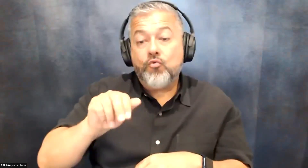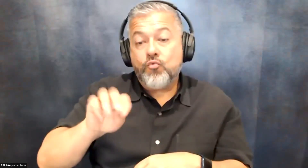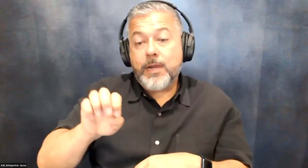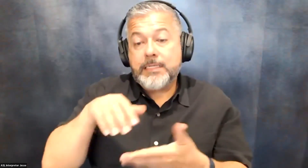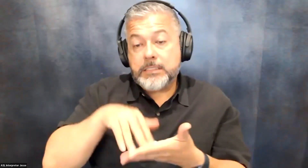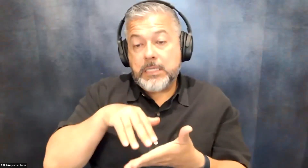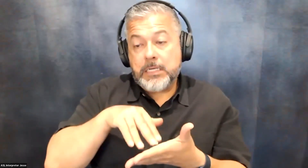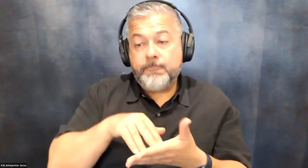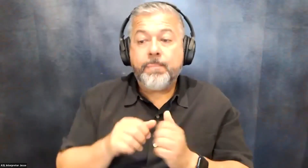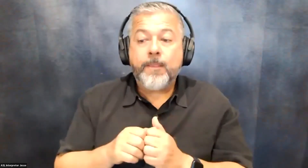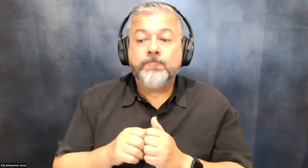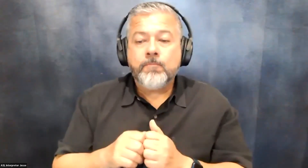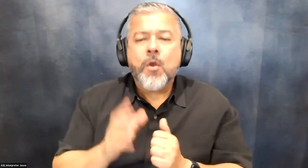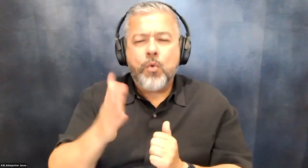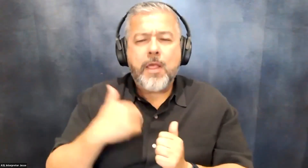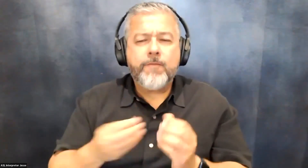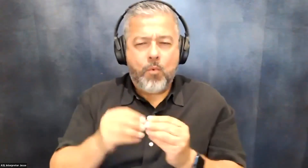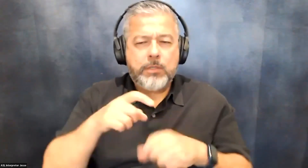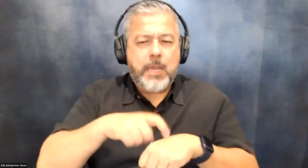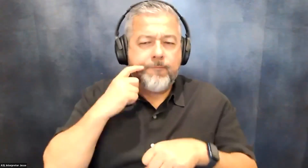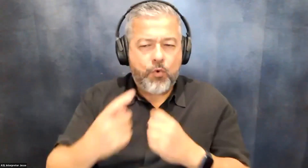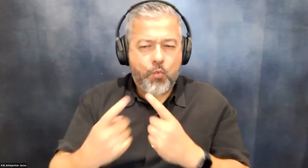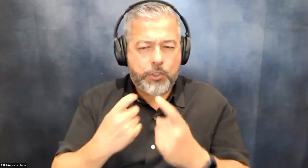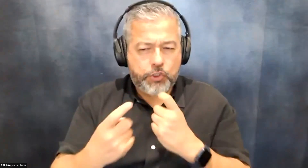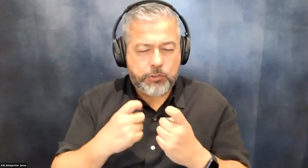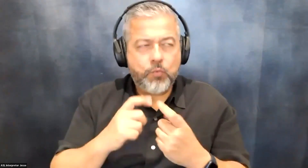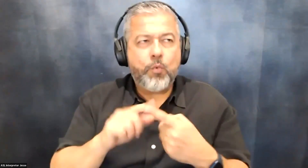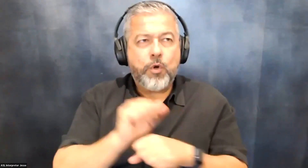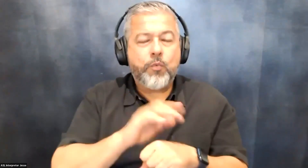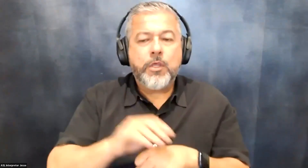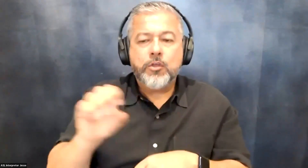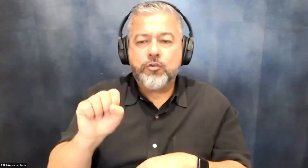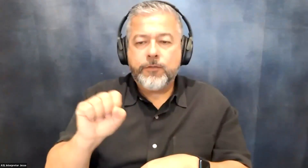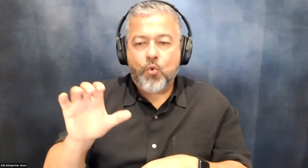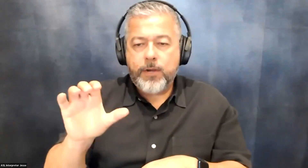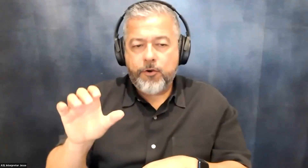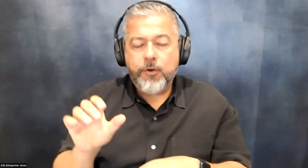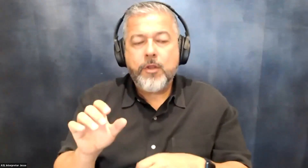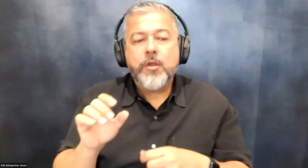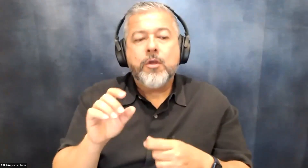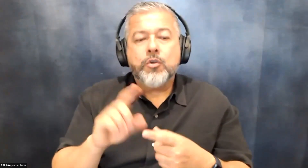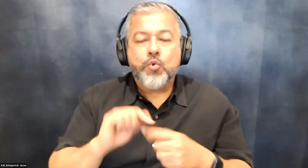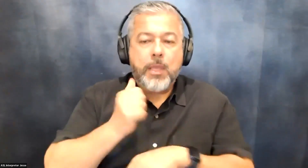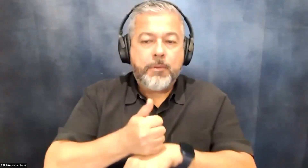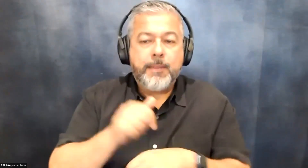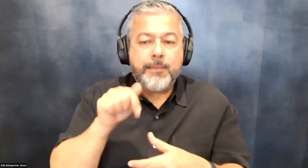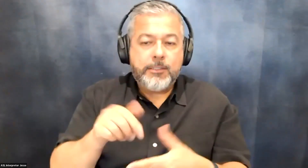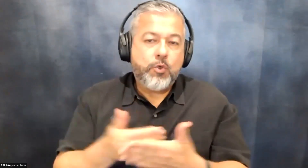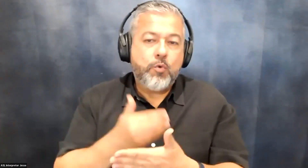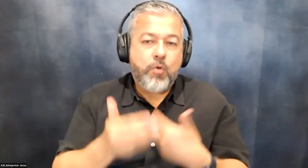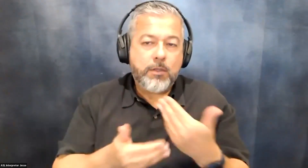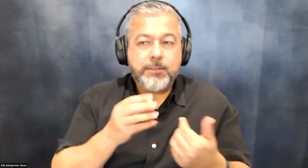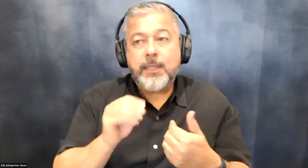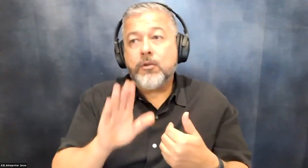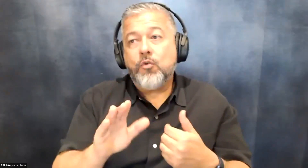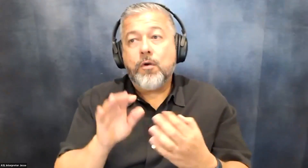There will be more questions as we work in training our service coordinators on how to implement this process. And your feedback